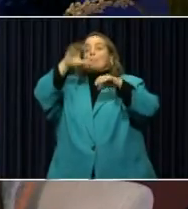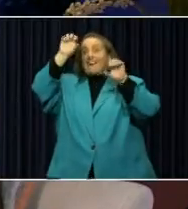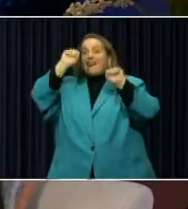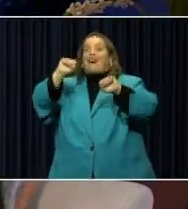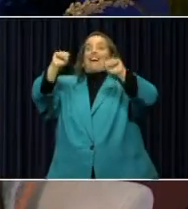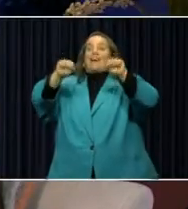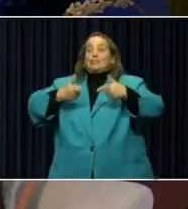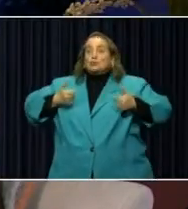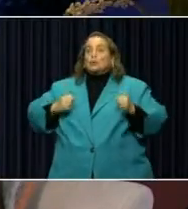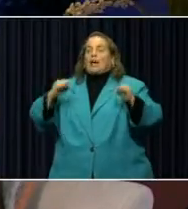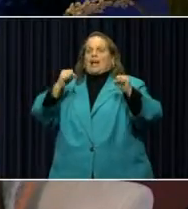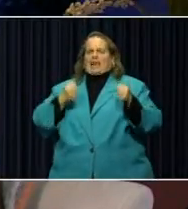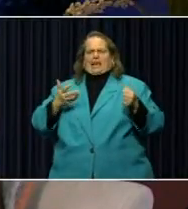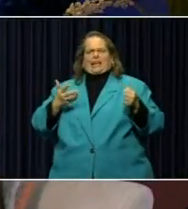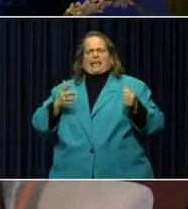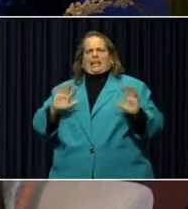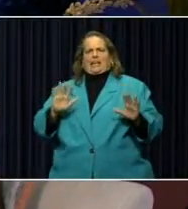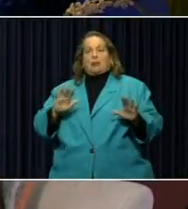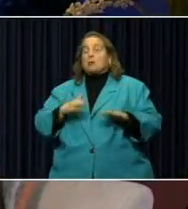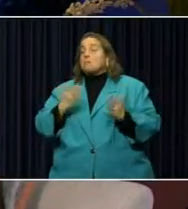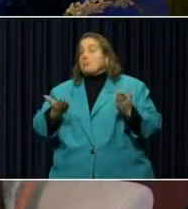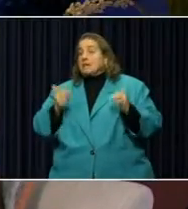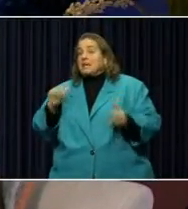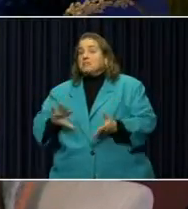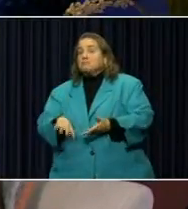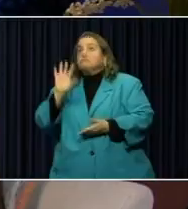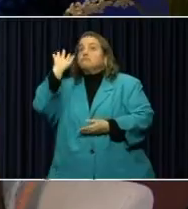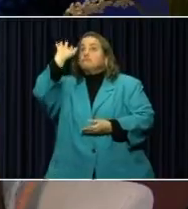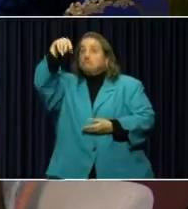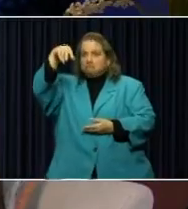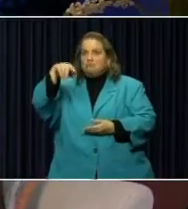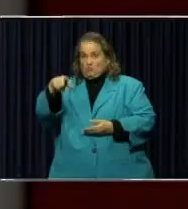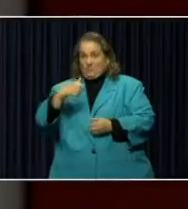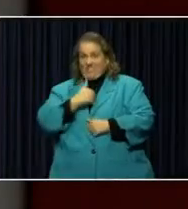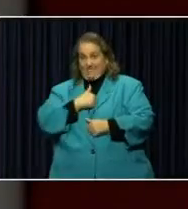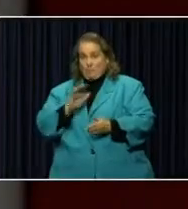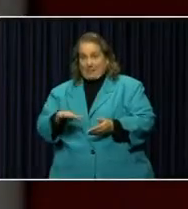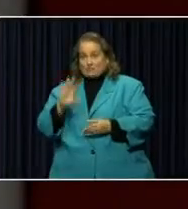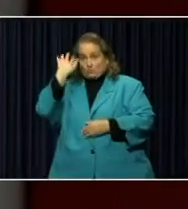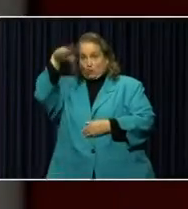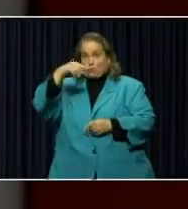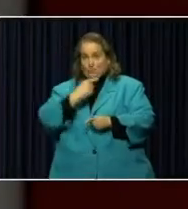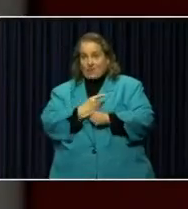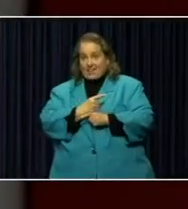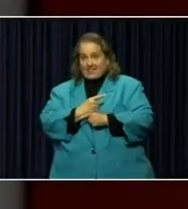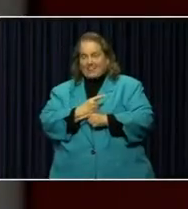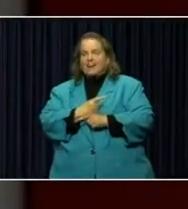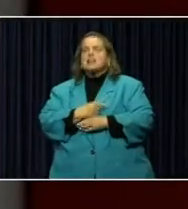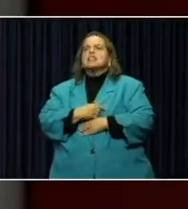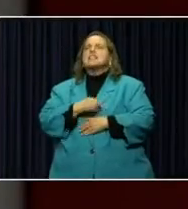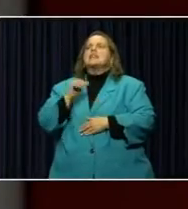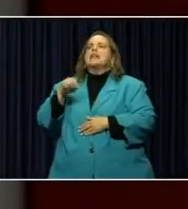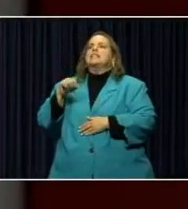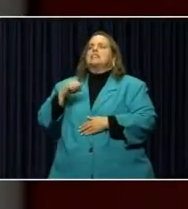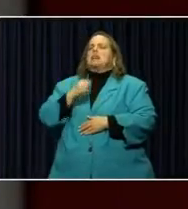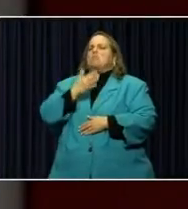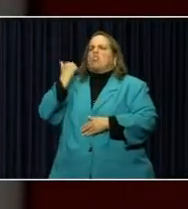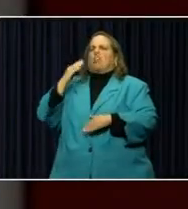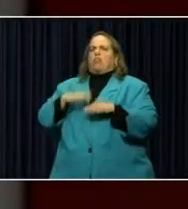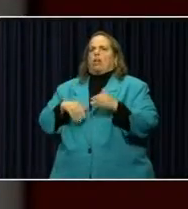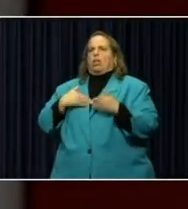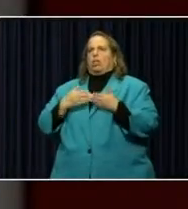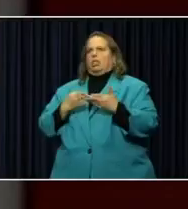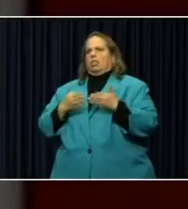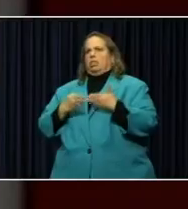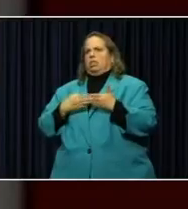it. But we could probably shoot some baskets. I know you love basketball. Yeah, it's better than being inside, you know, cooped